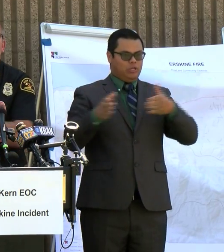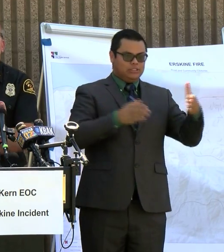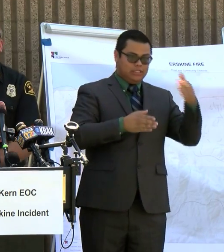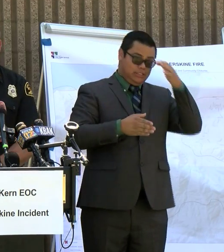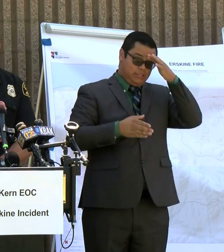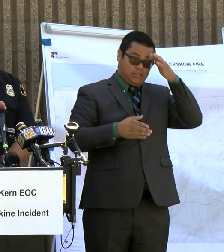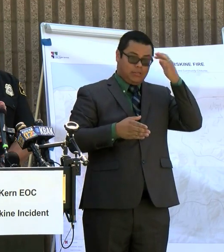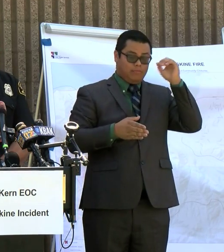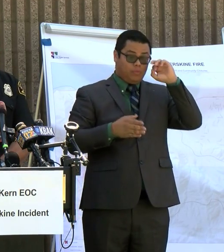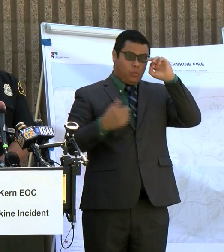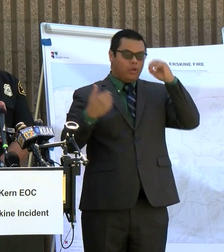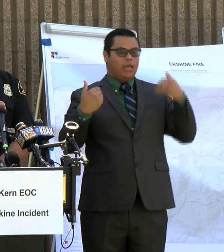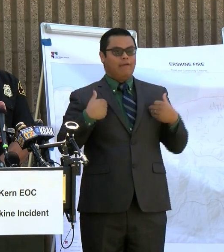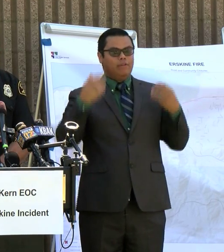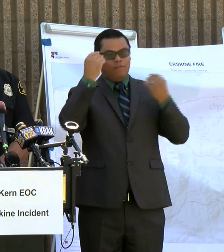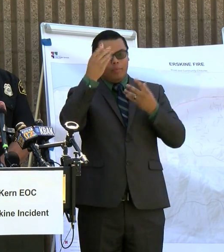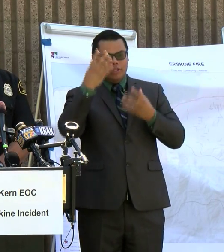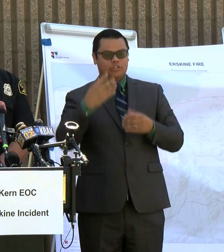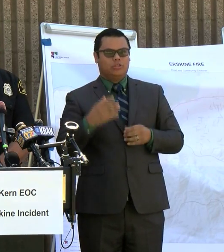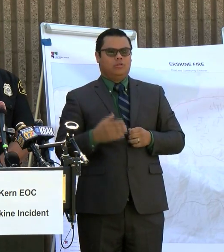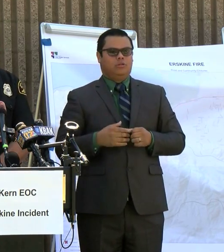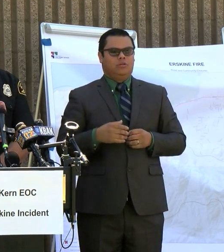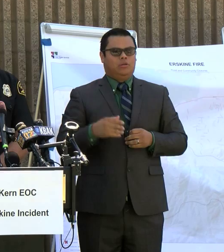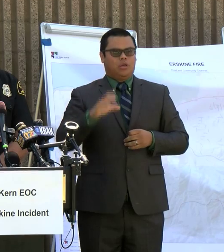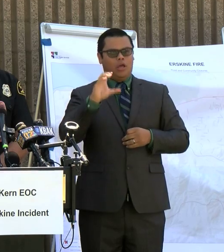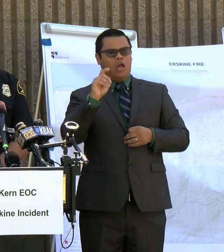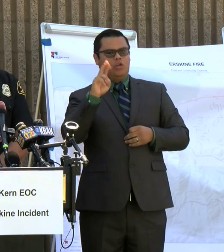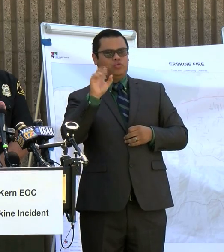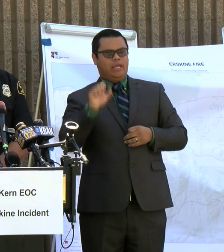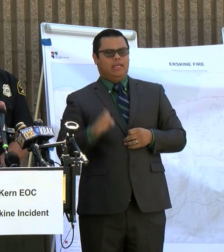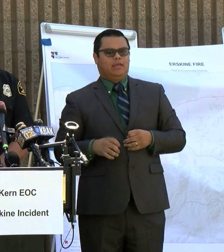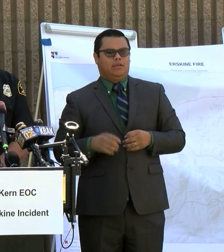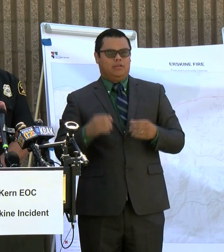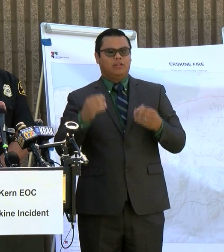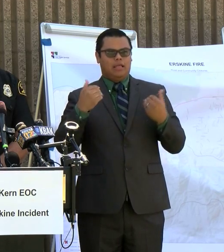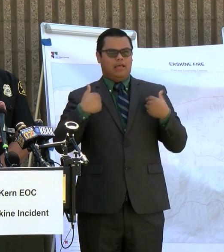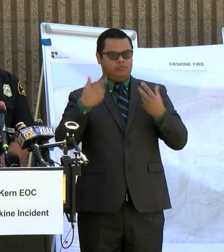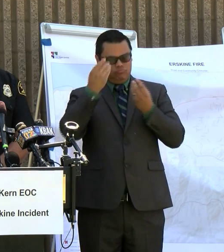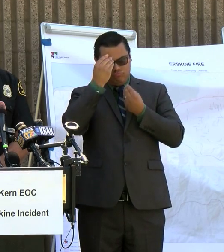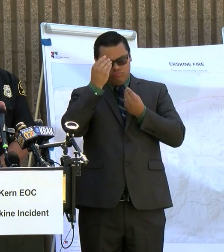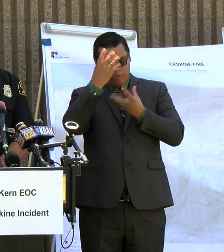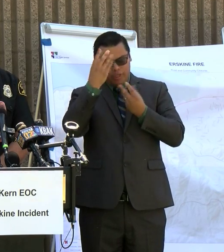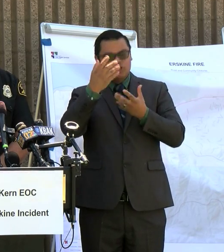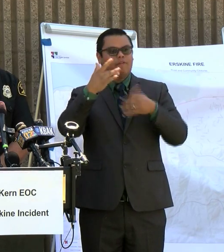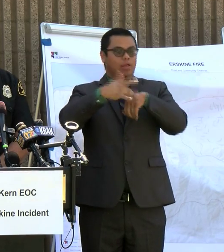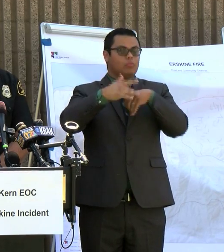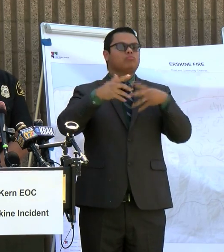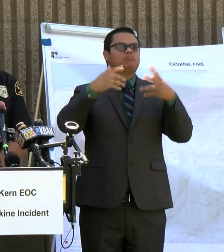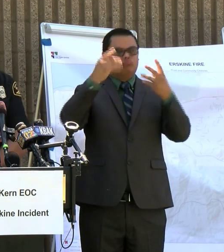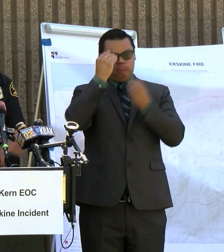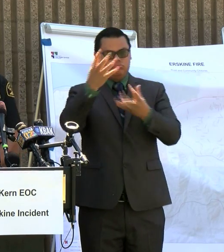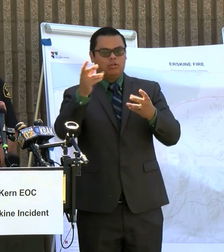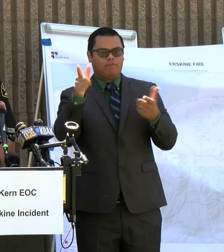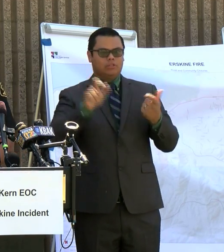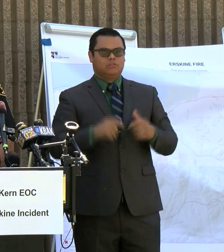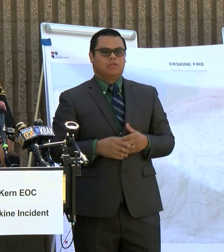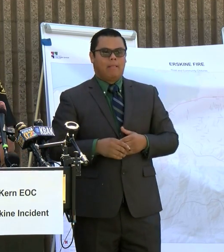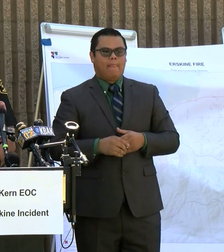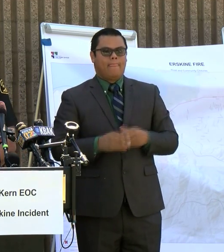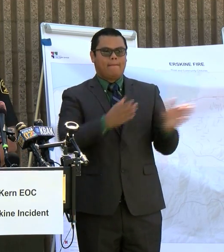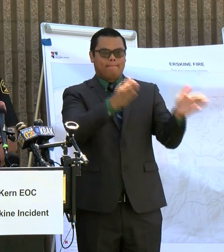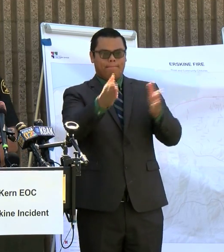a information cadre to get that information out as it's available. You have residents telling